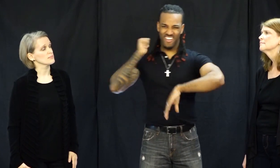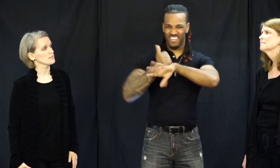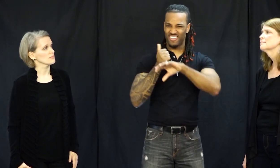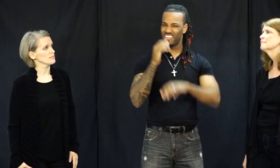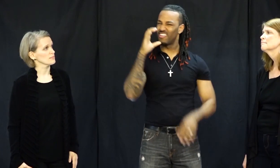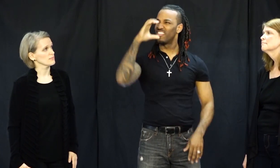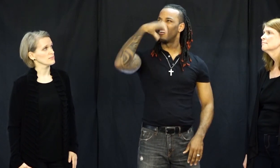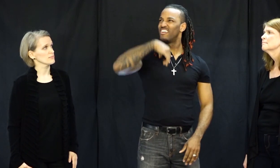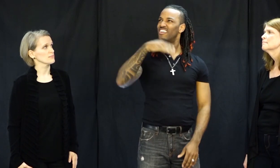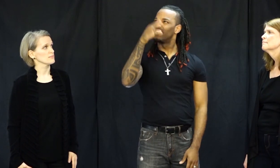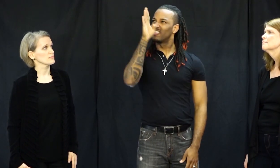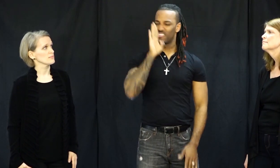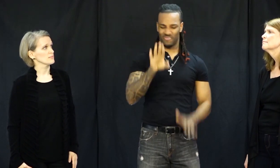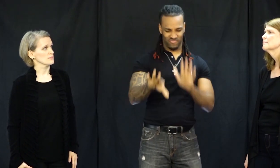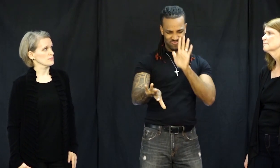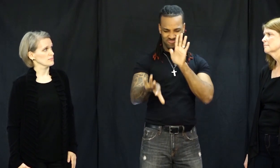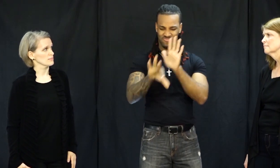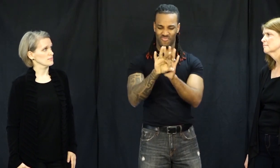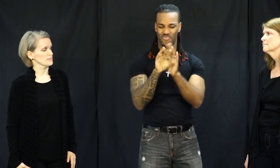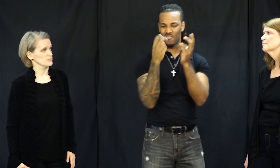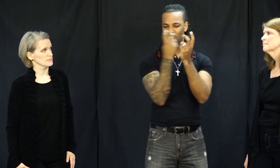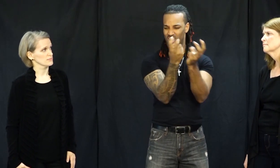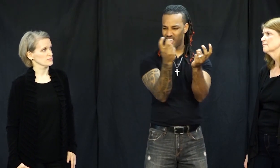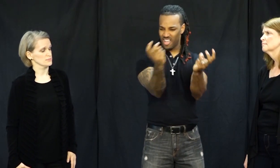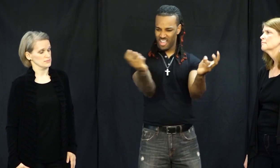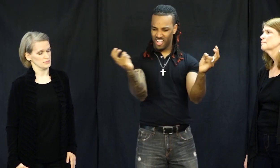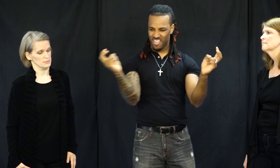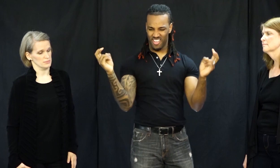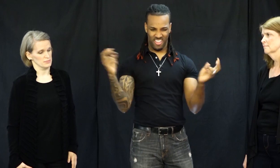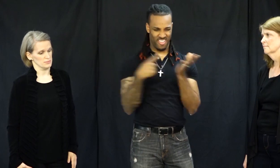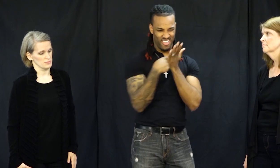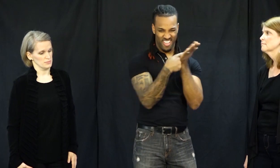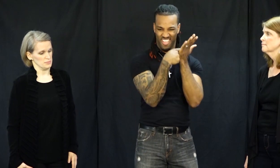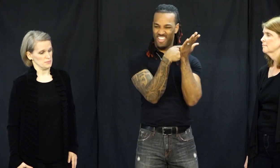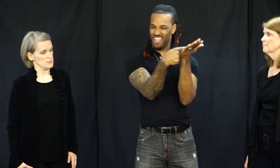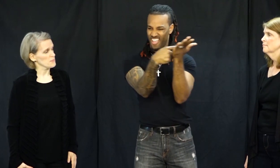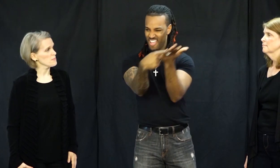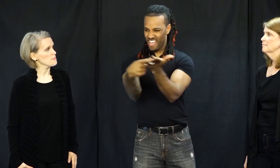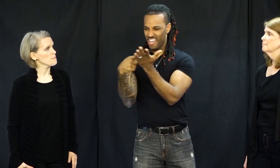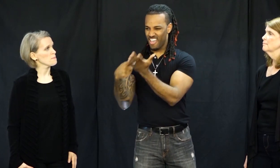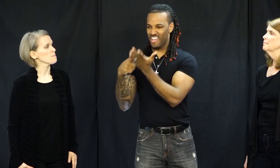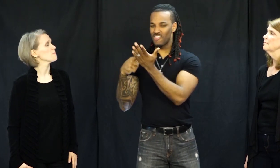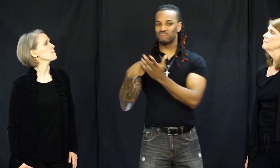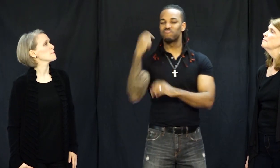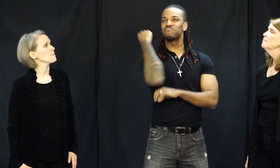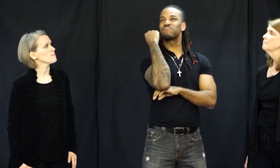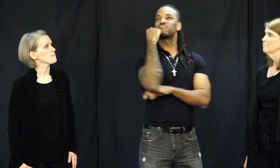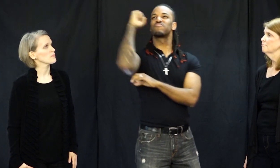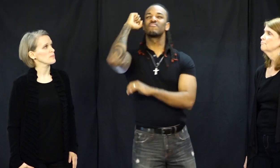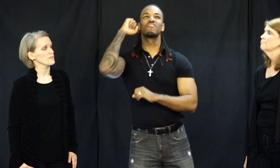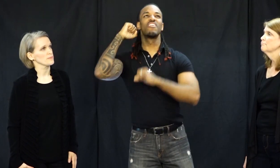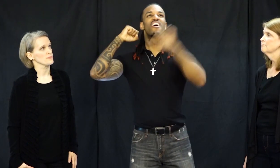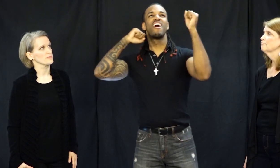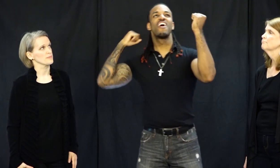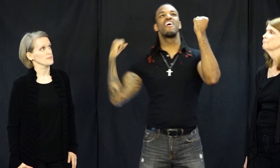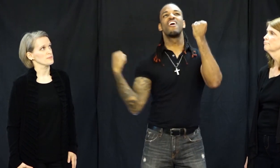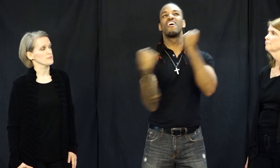pot. What are the odds that God will put us all in one spot? Pop in a squad and conventional wisdom, like it or not. A bunch of revolutionary